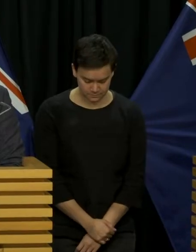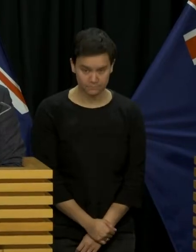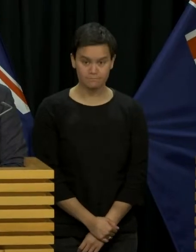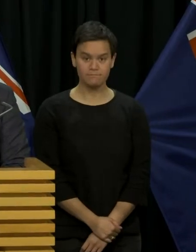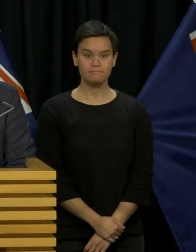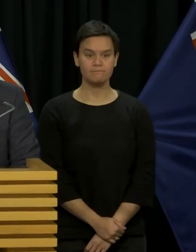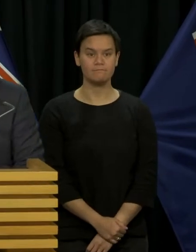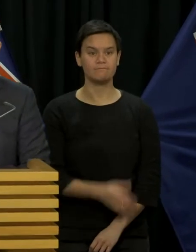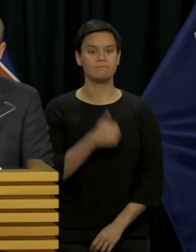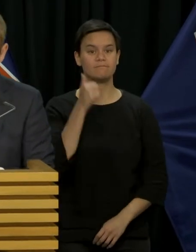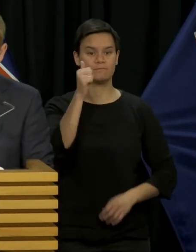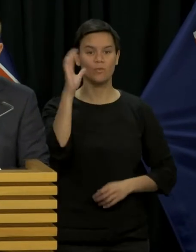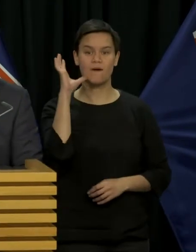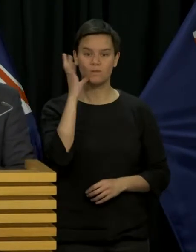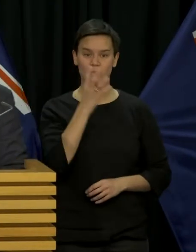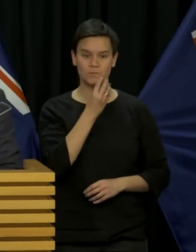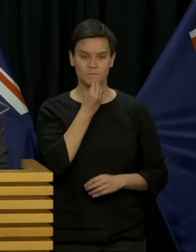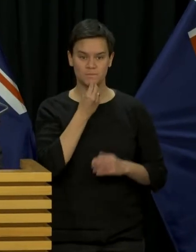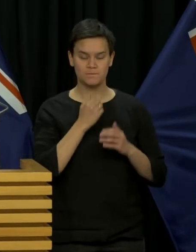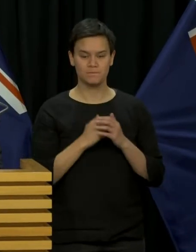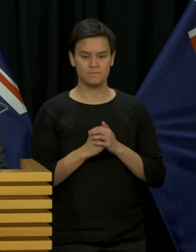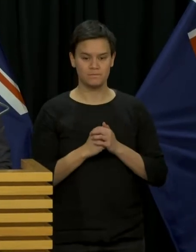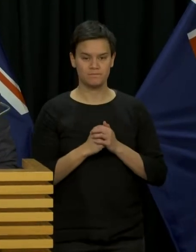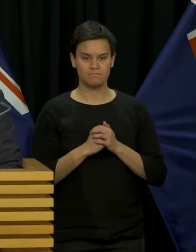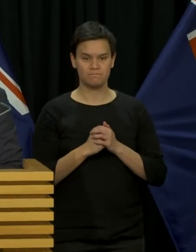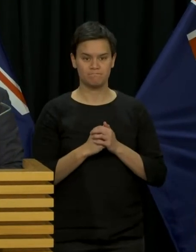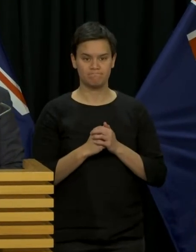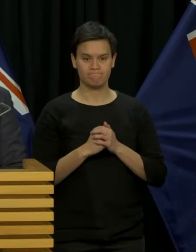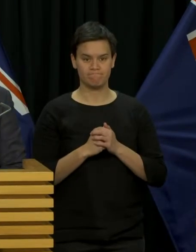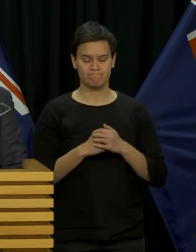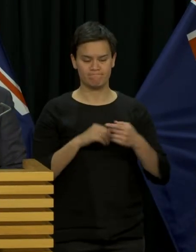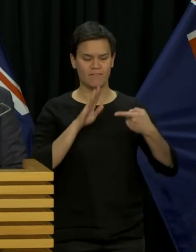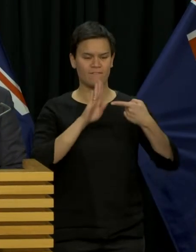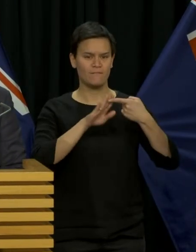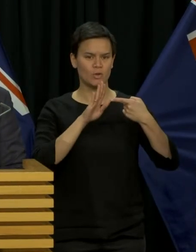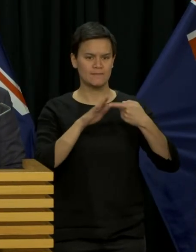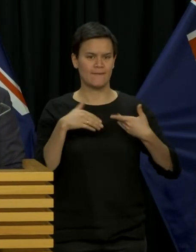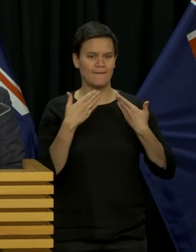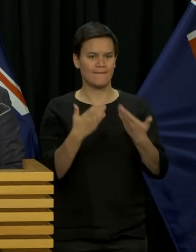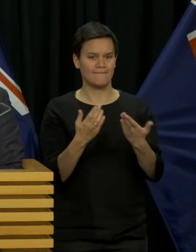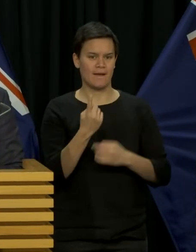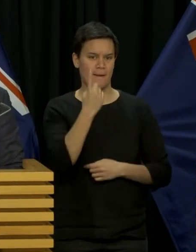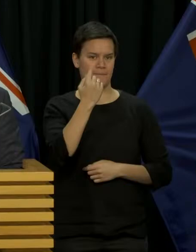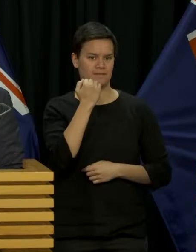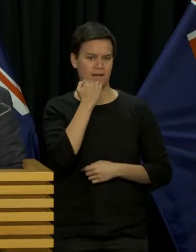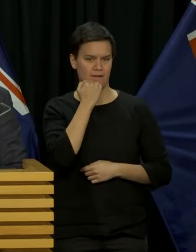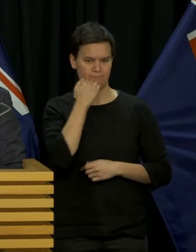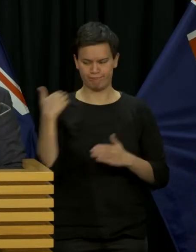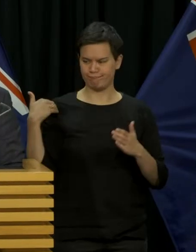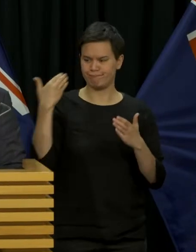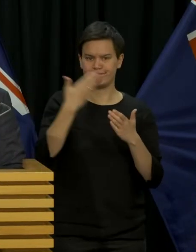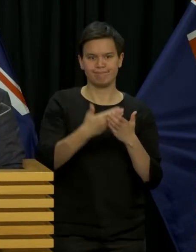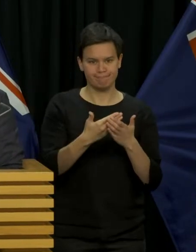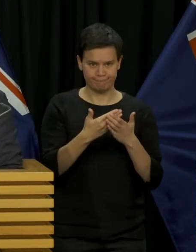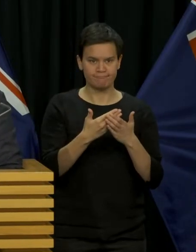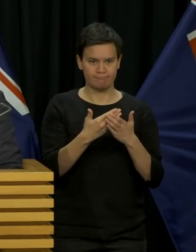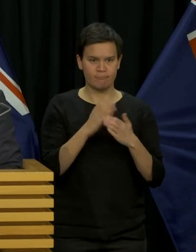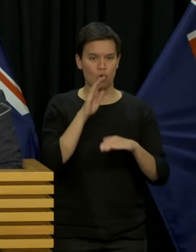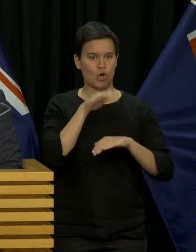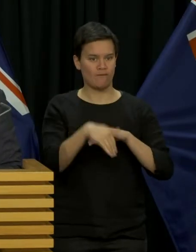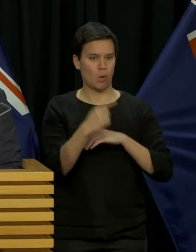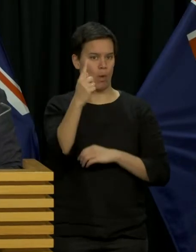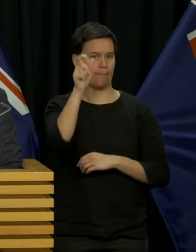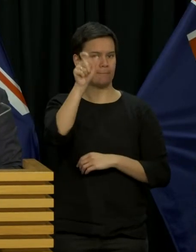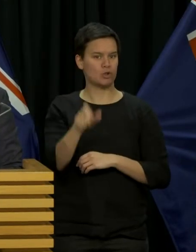Good afternoon, everybody. I thought I'd begin by providing a brief update on the COVID-19 case in South Korea